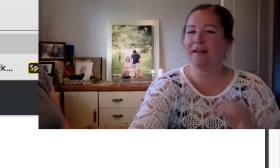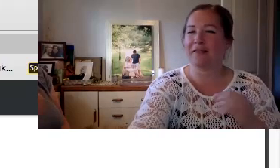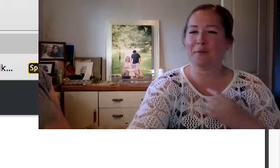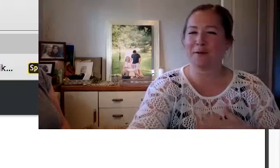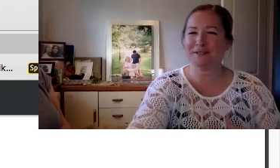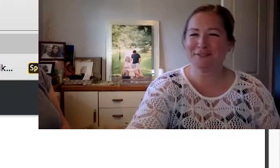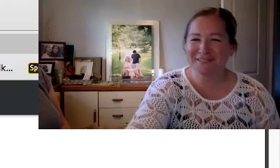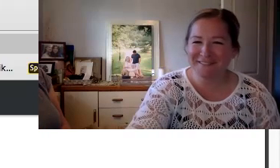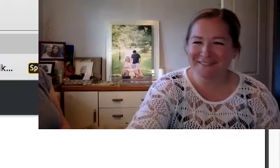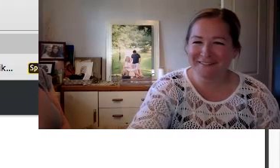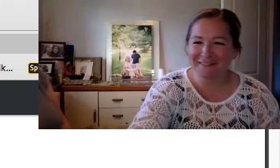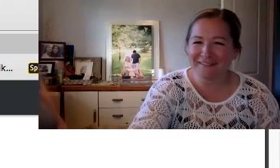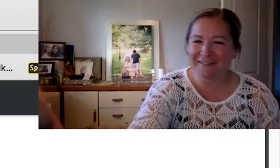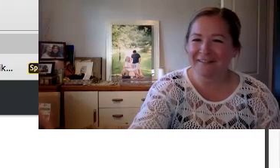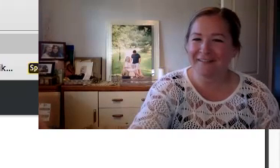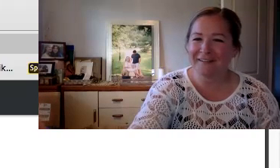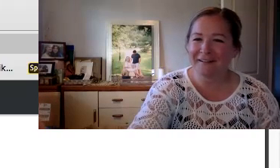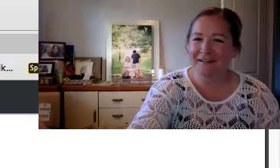Nothing.